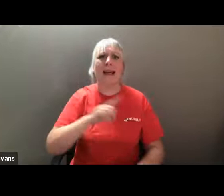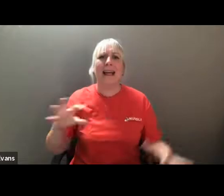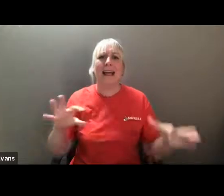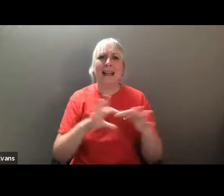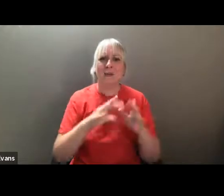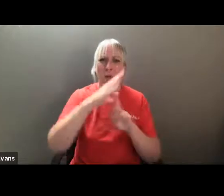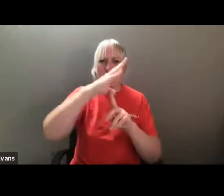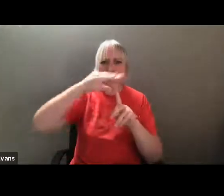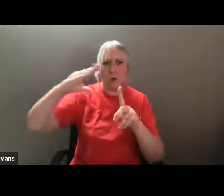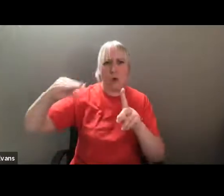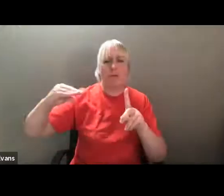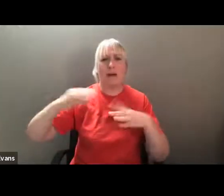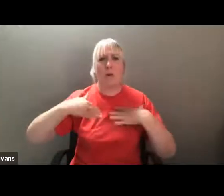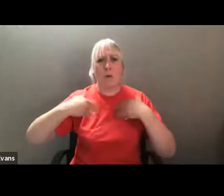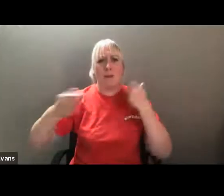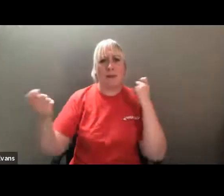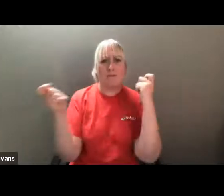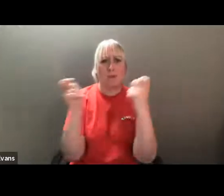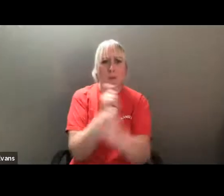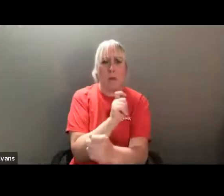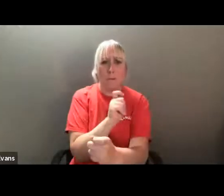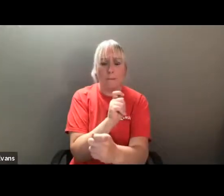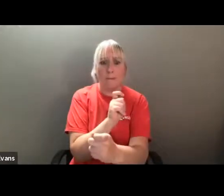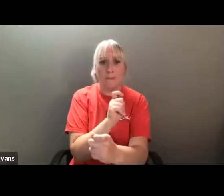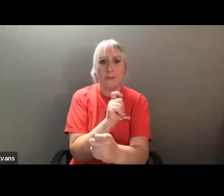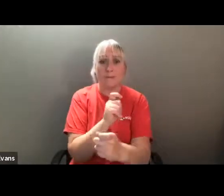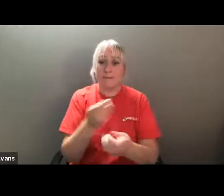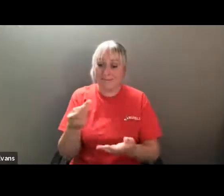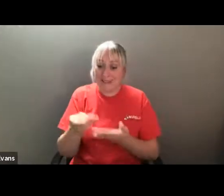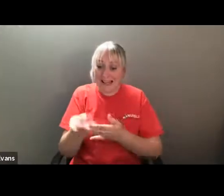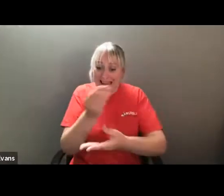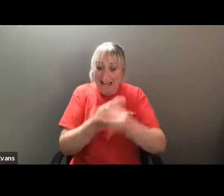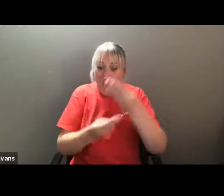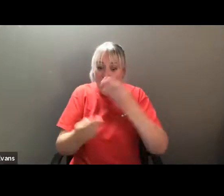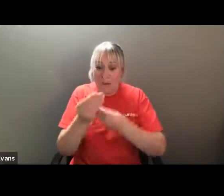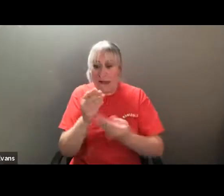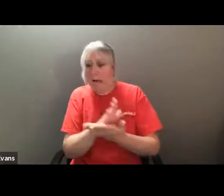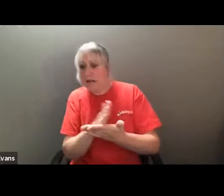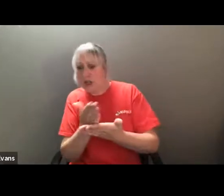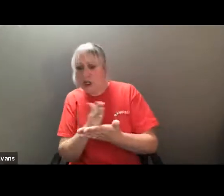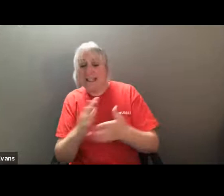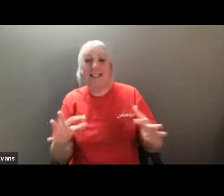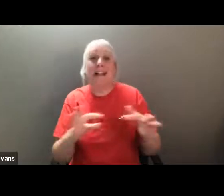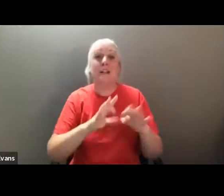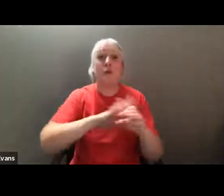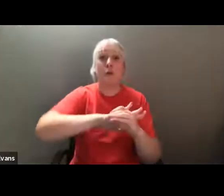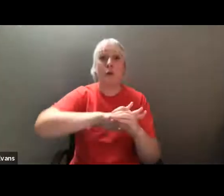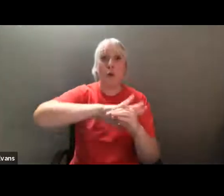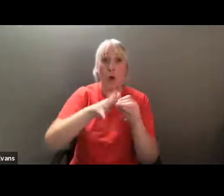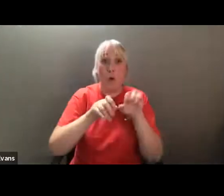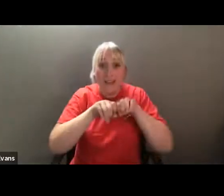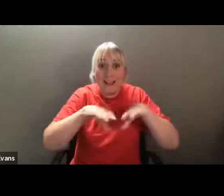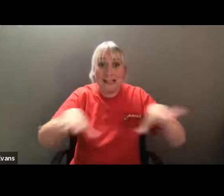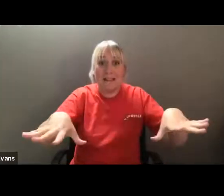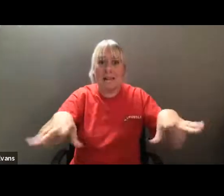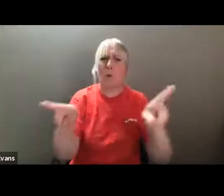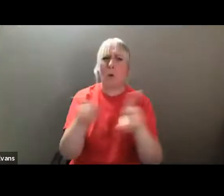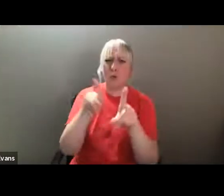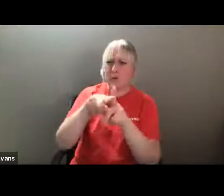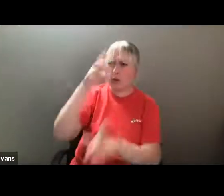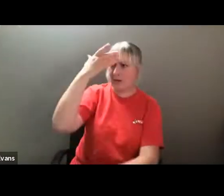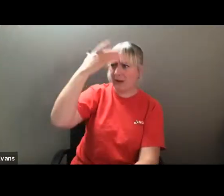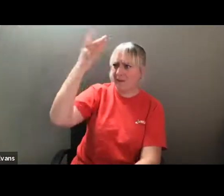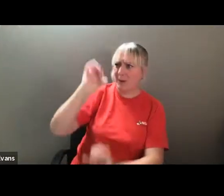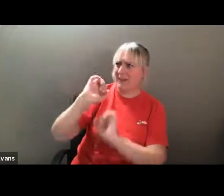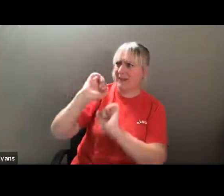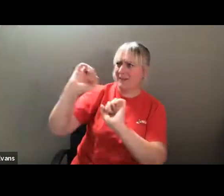reforms. The economic and financial uncertainties created by the COVID-19 pandemic and the government's terrible